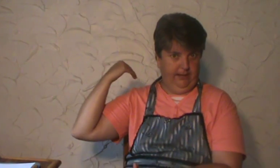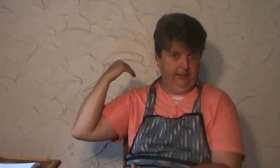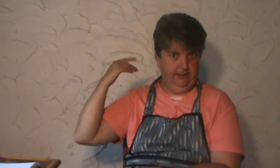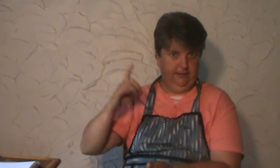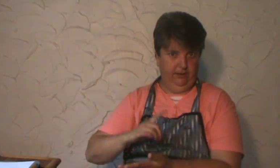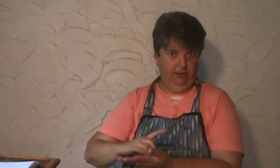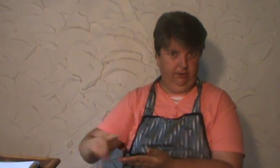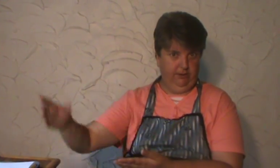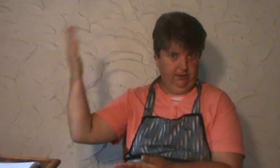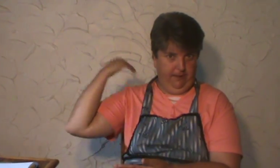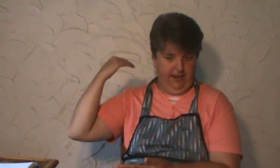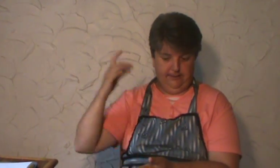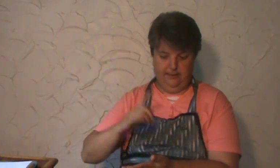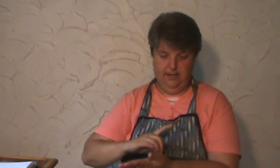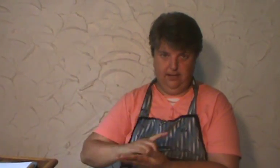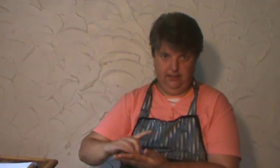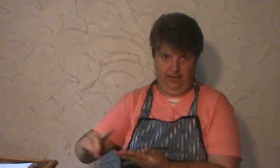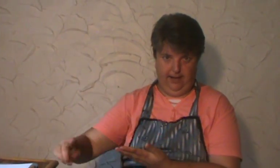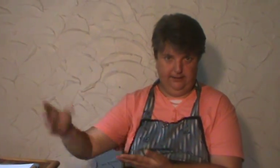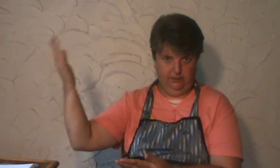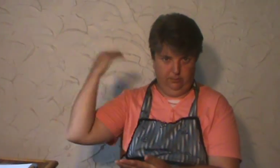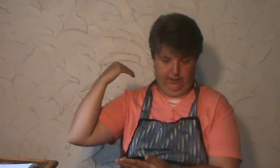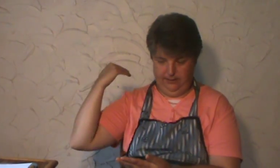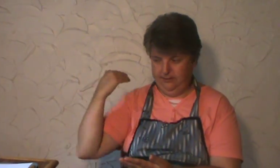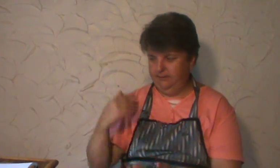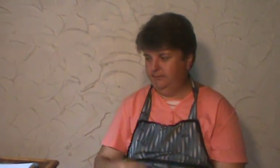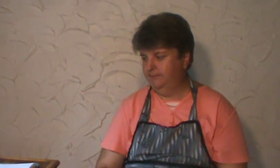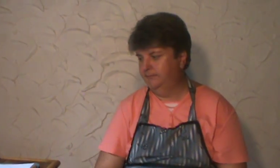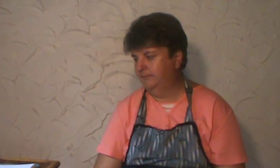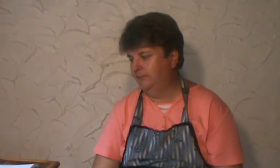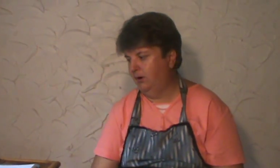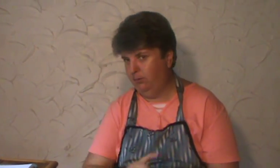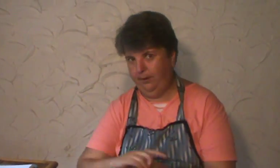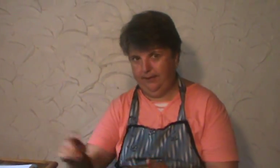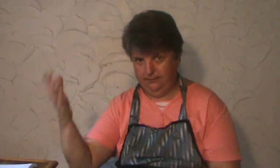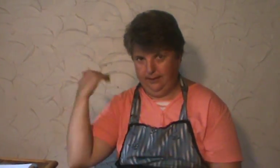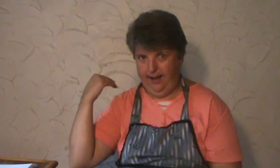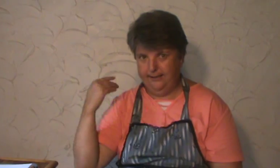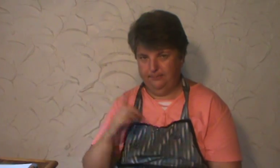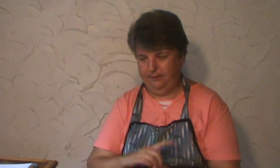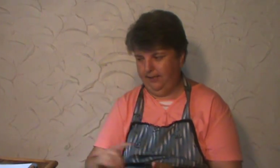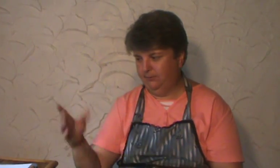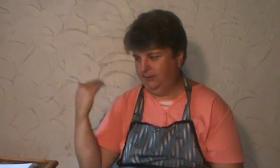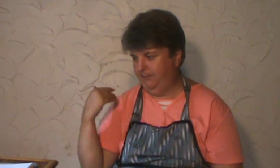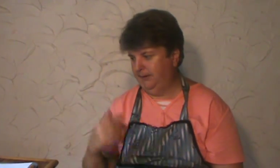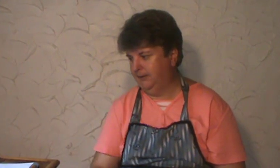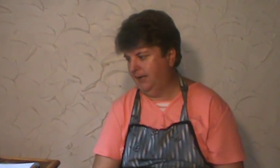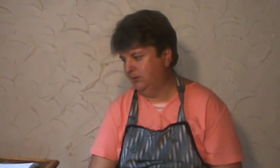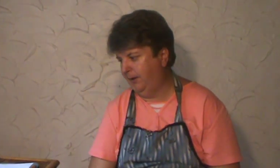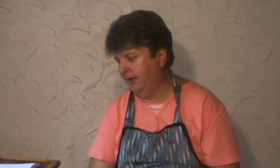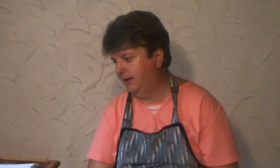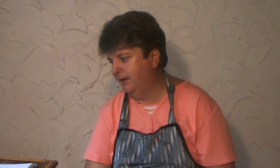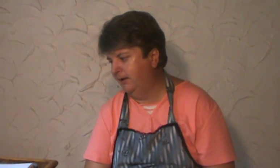week. You go in the past. Last week. Or week last, but that's what that means, last week.